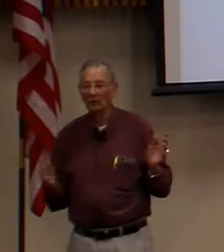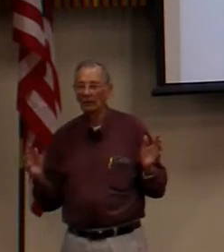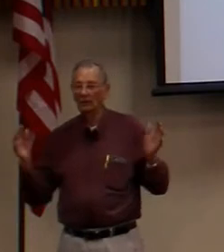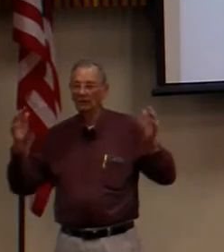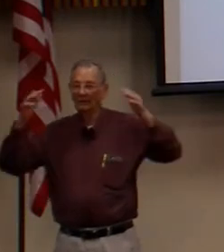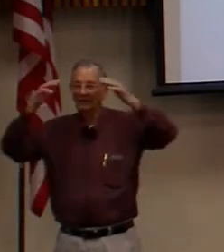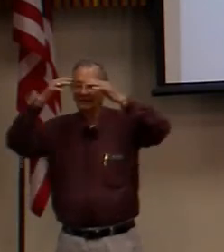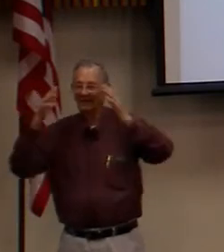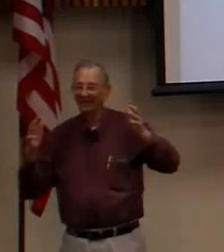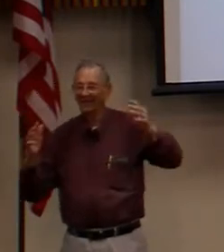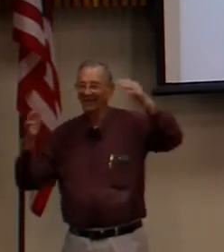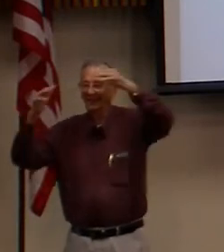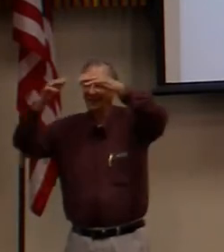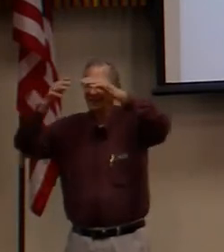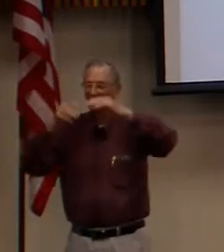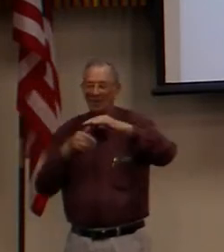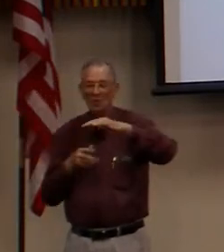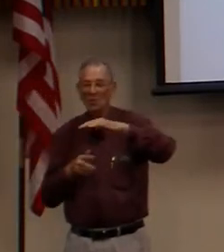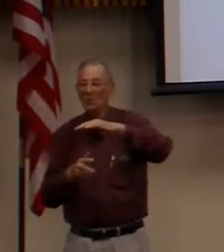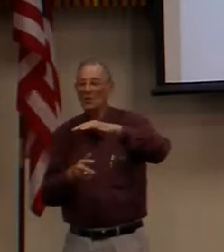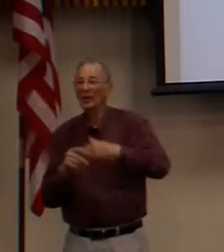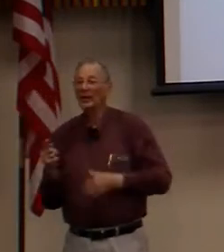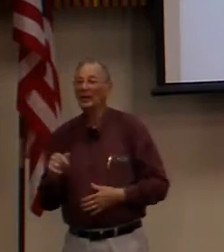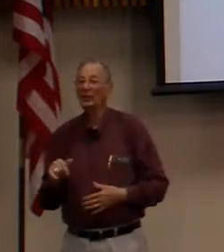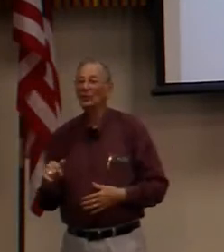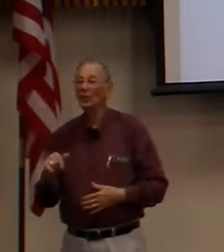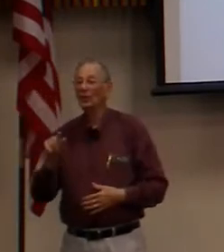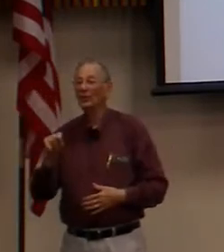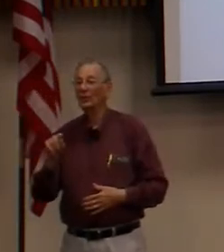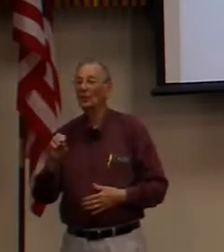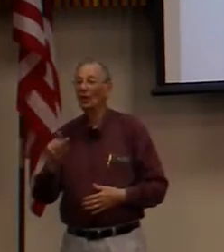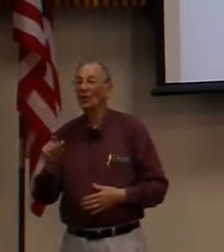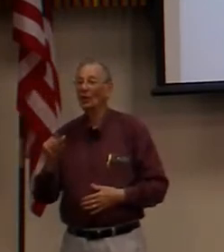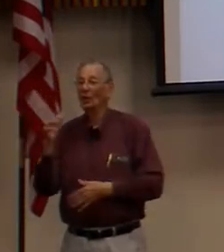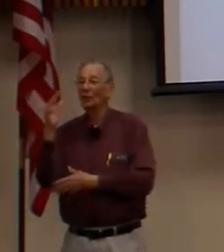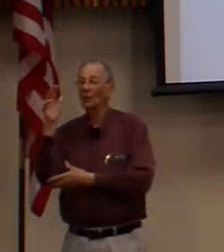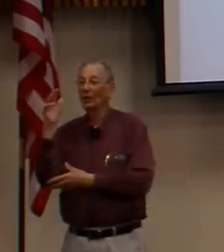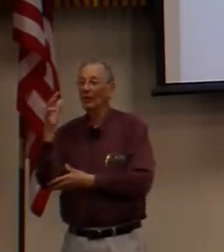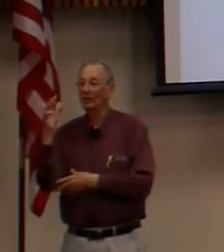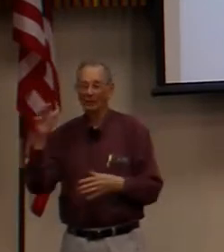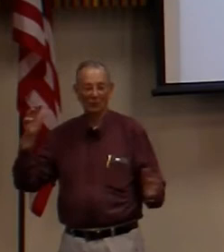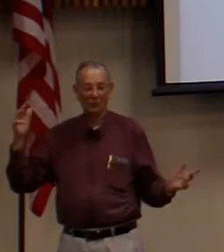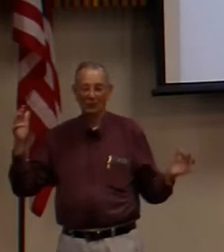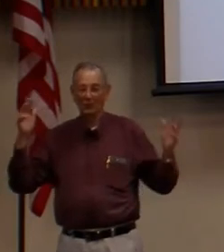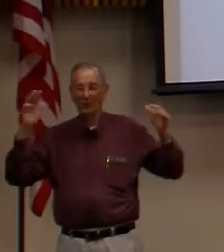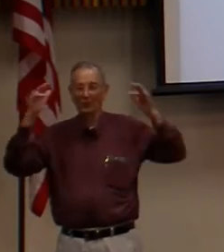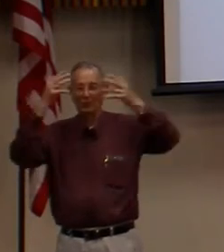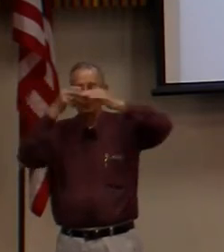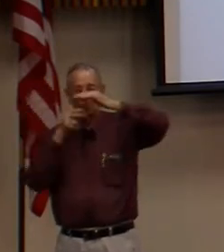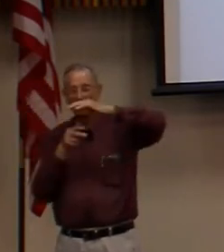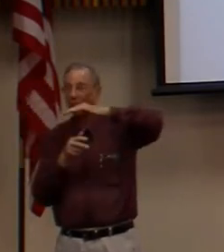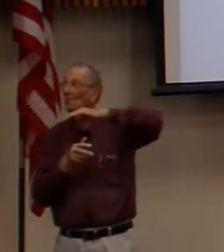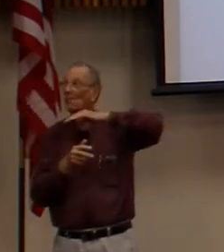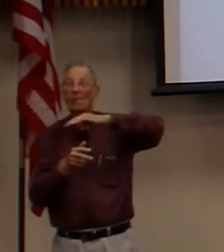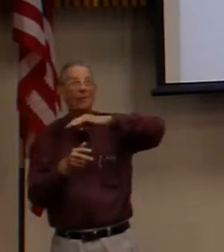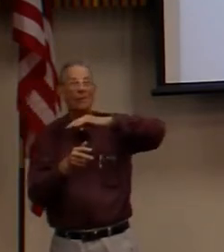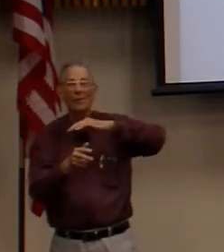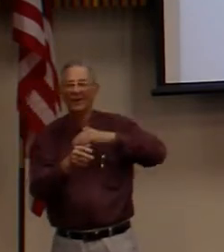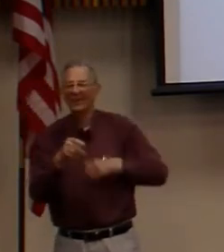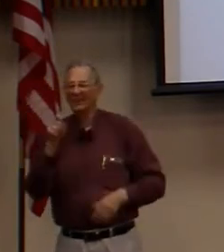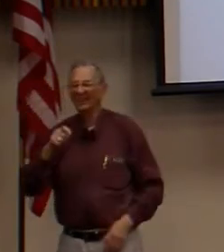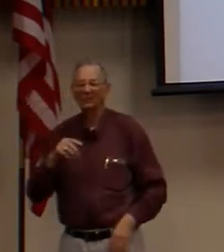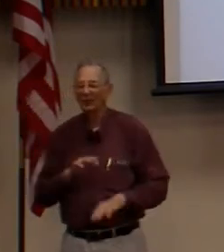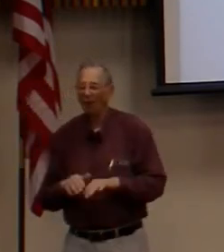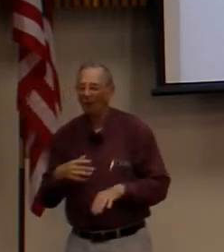this arch, and so it's an eternal tunnel of trees that you're driving through. It's kind of interesting. For those of us here in Texas,